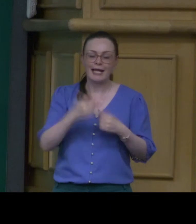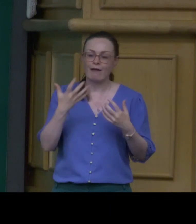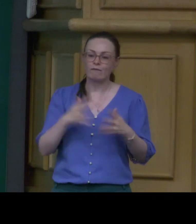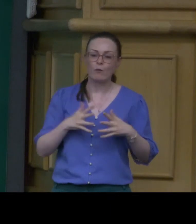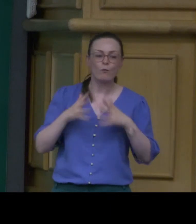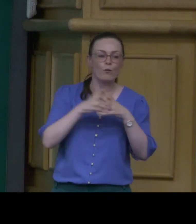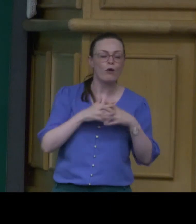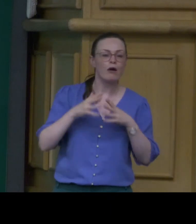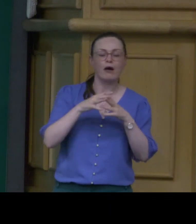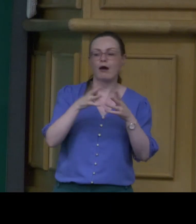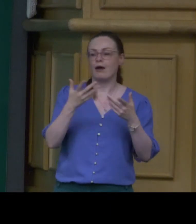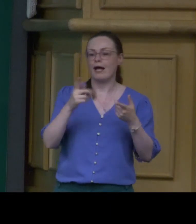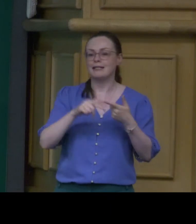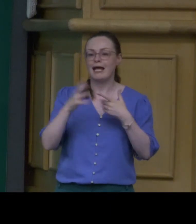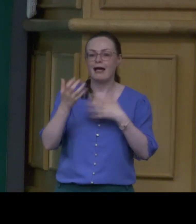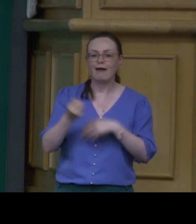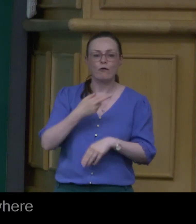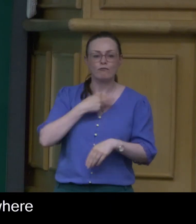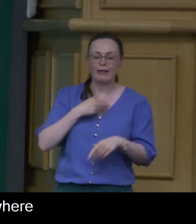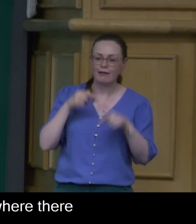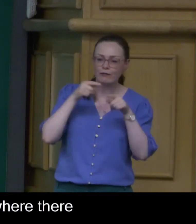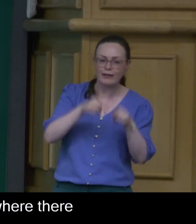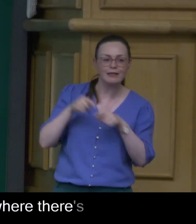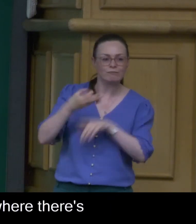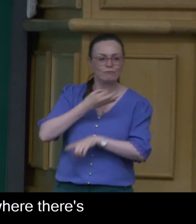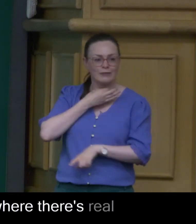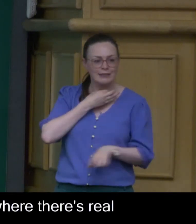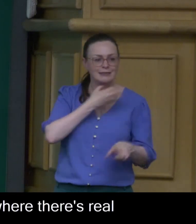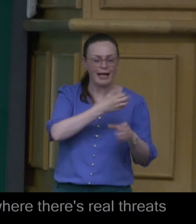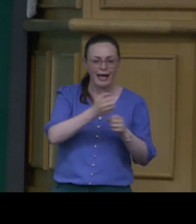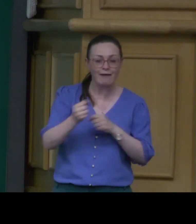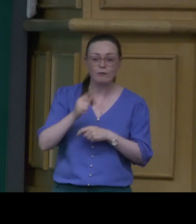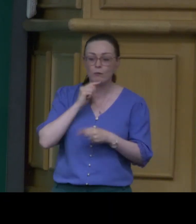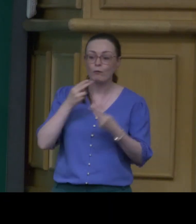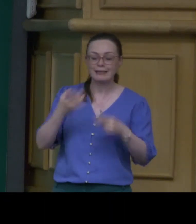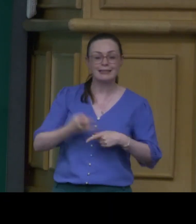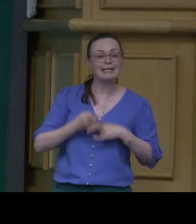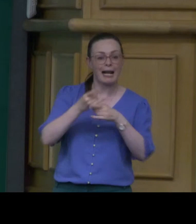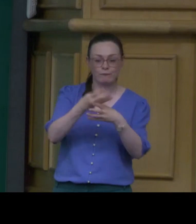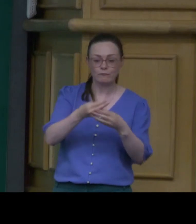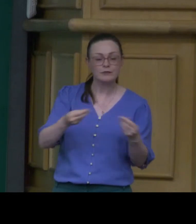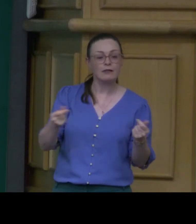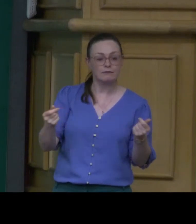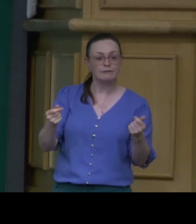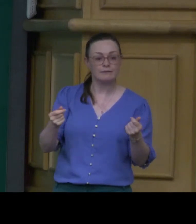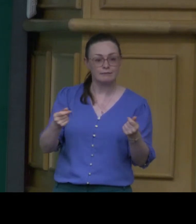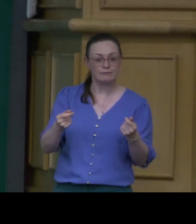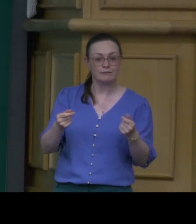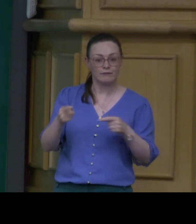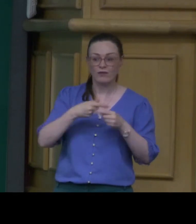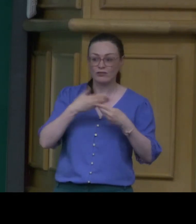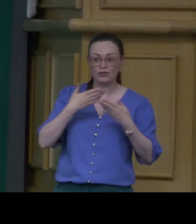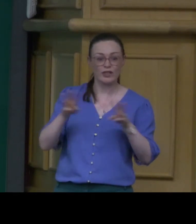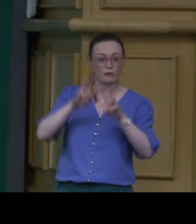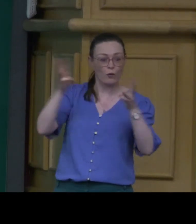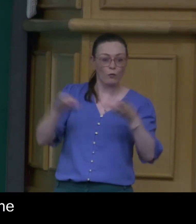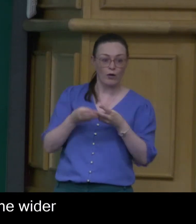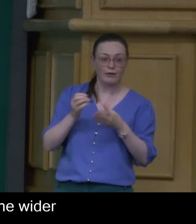war and where there's real threats and risks that we have to help resolve in the wider